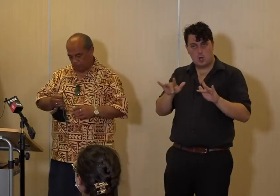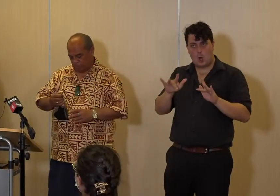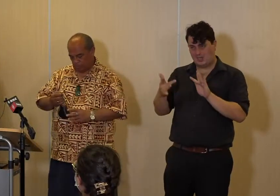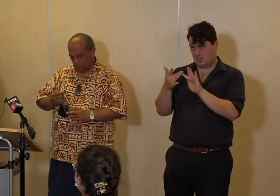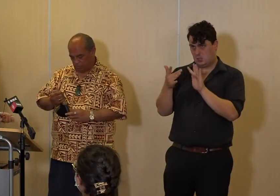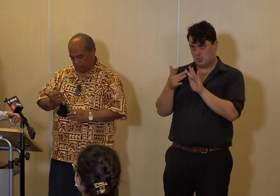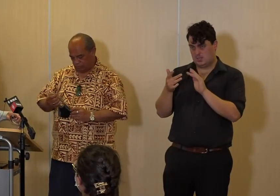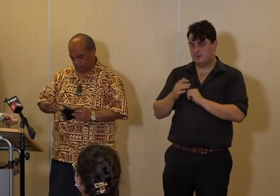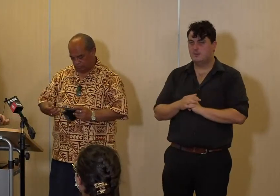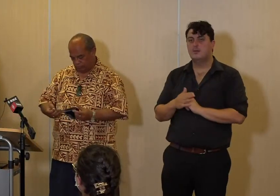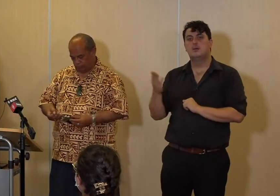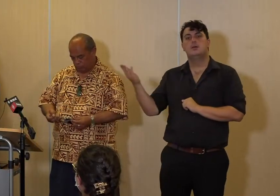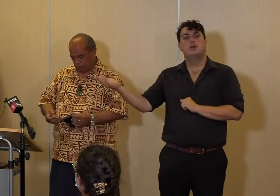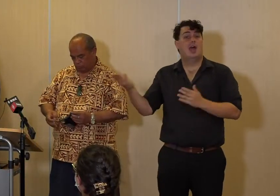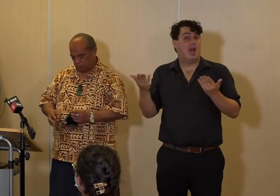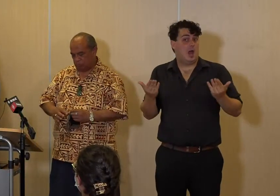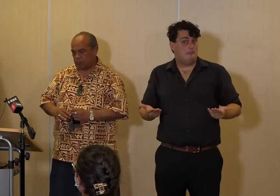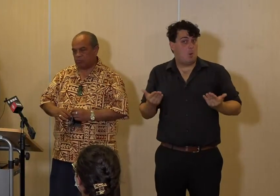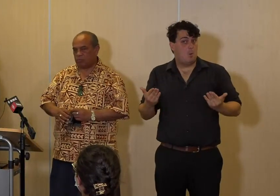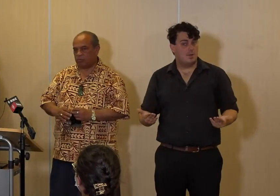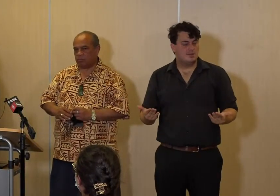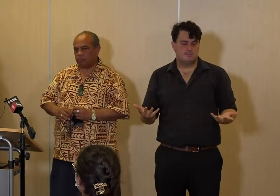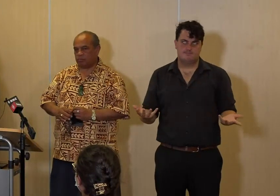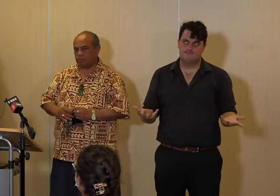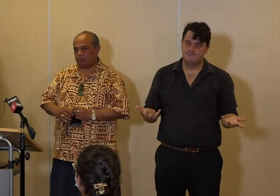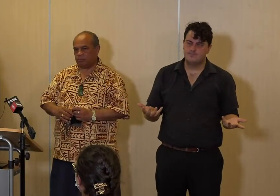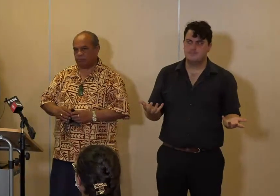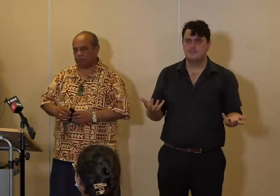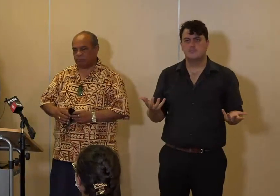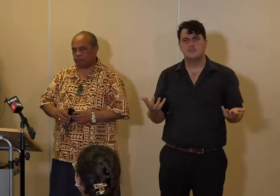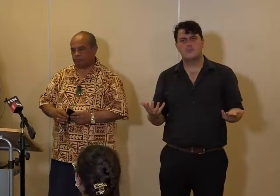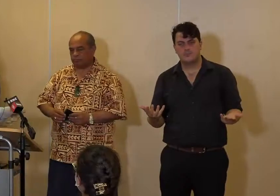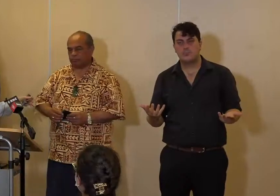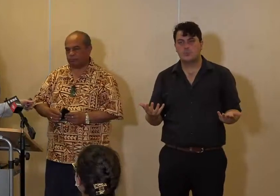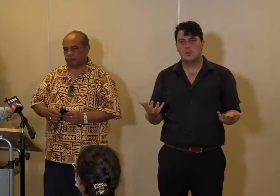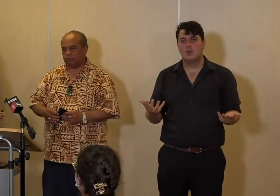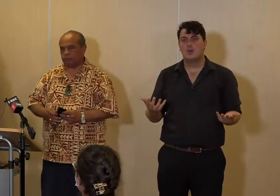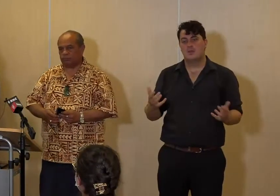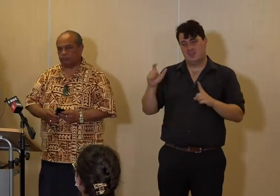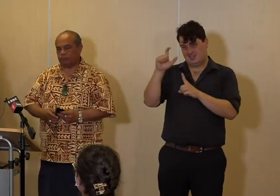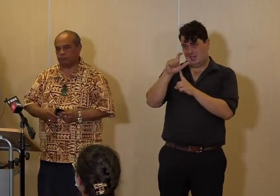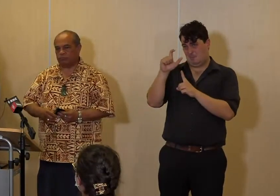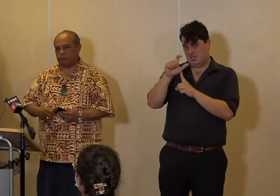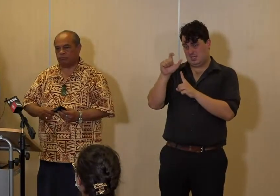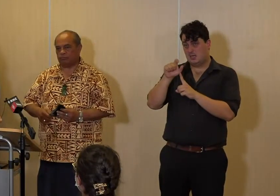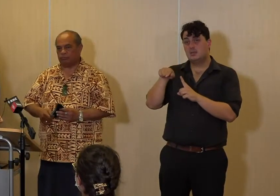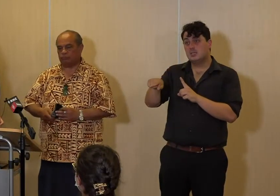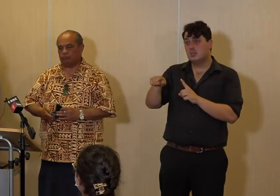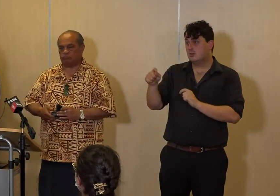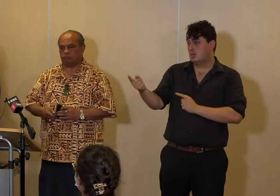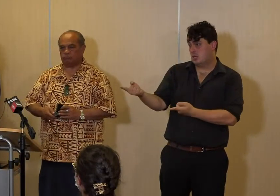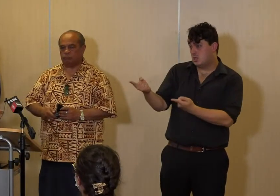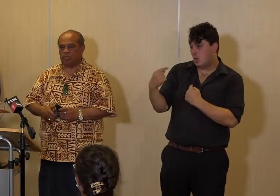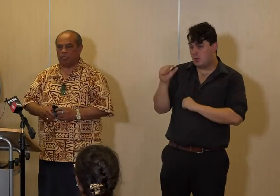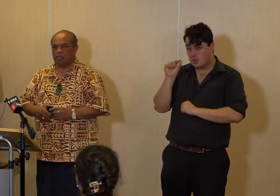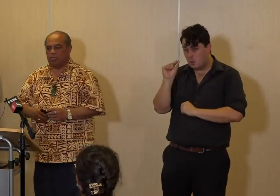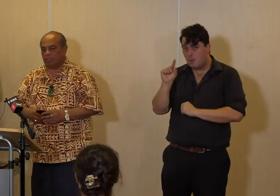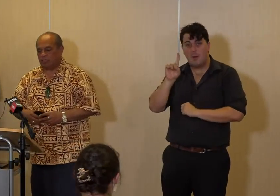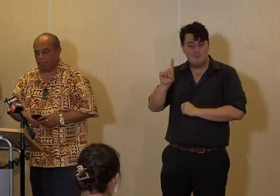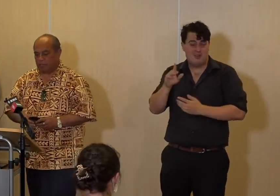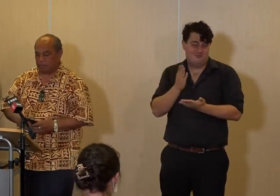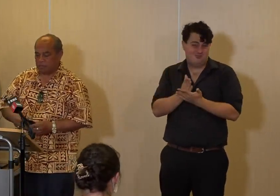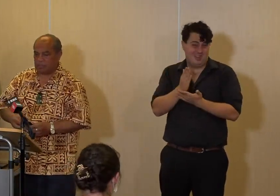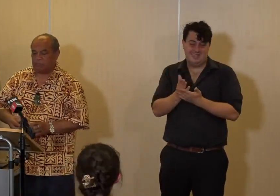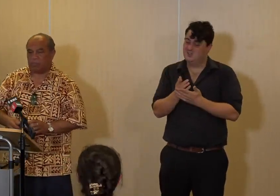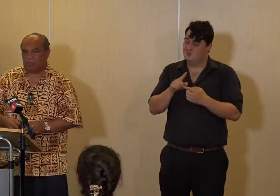contact with yet? At the moment, as I've said, we've mostly got reporting from Nuku'alofa, and then beyond that, we're still waiting.